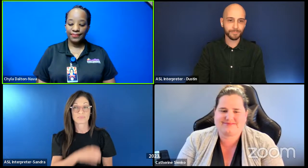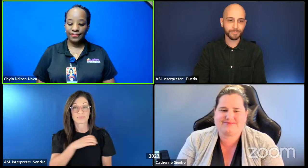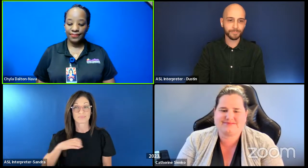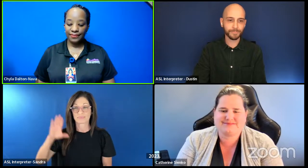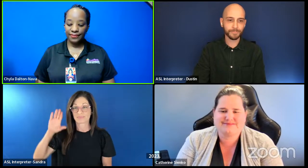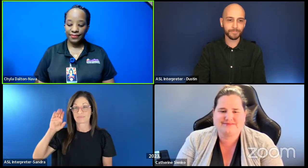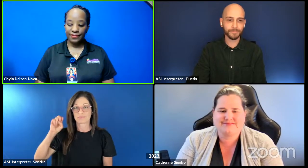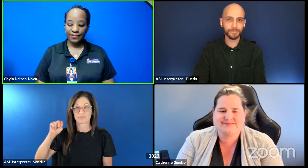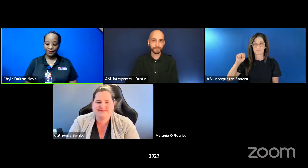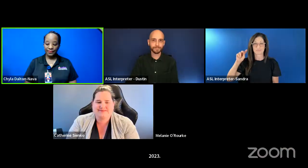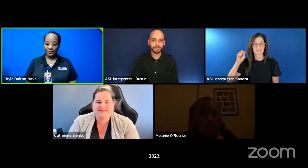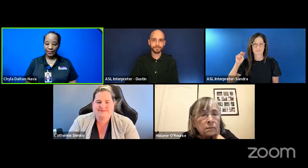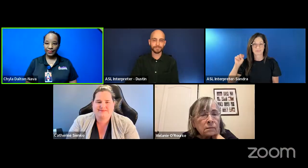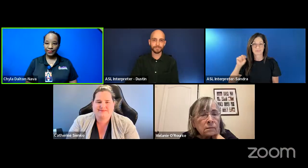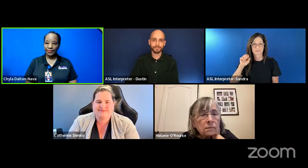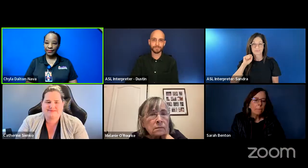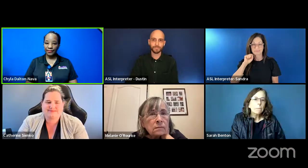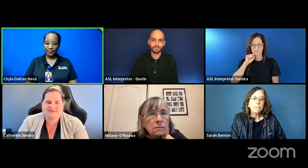Benton?